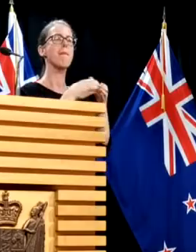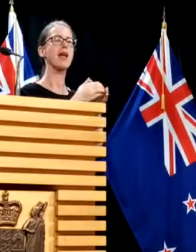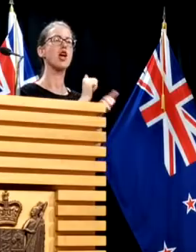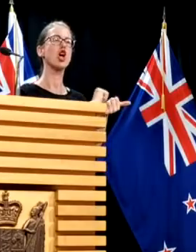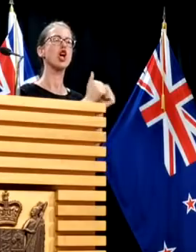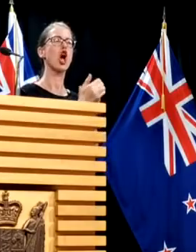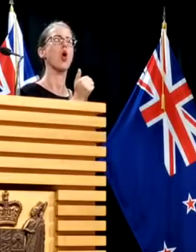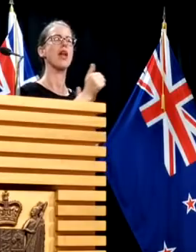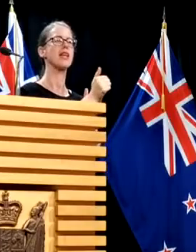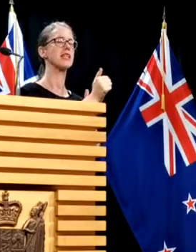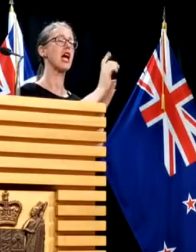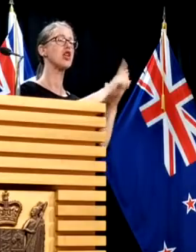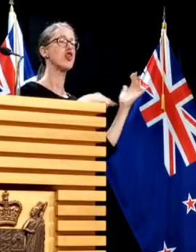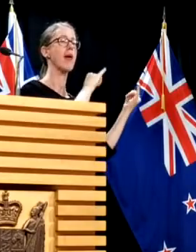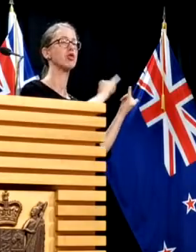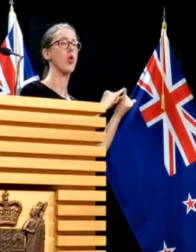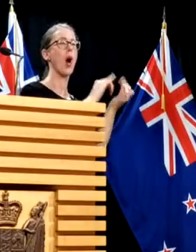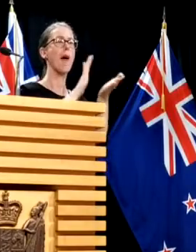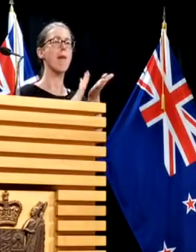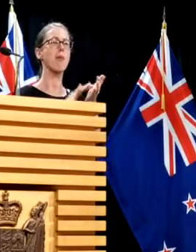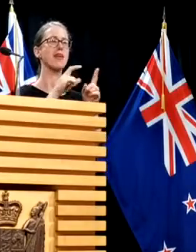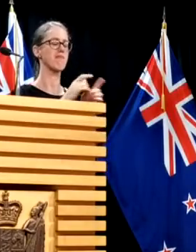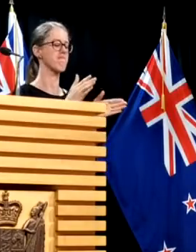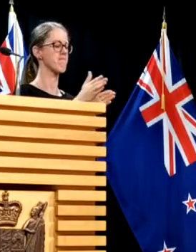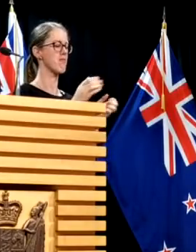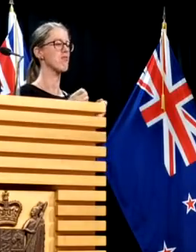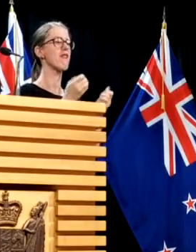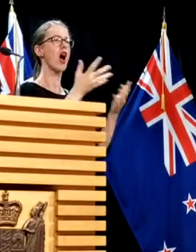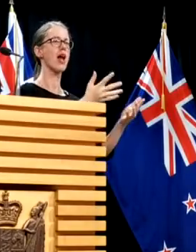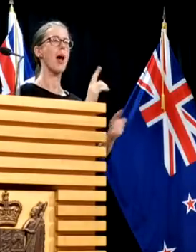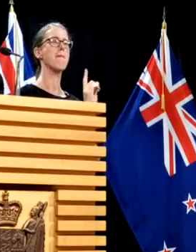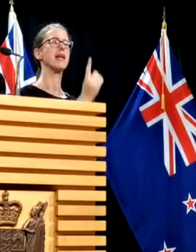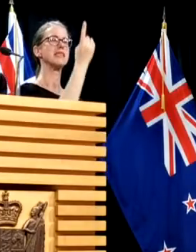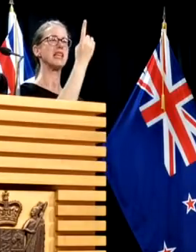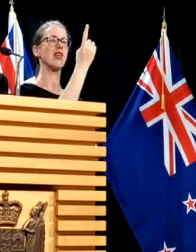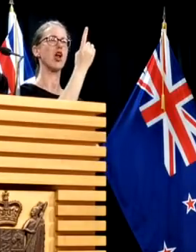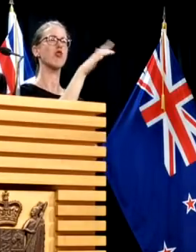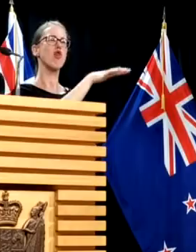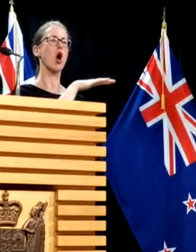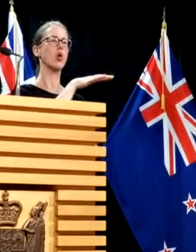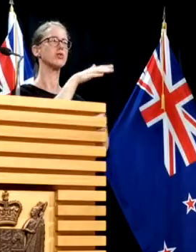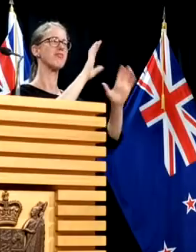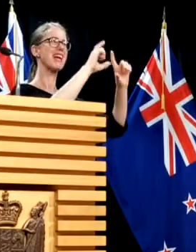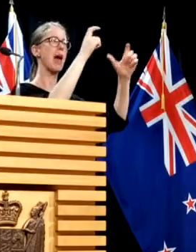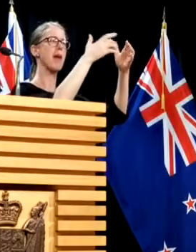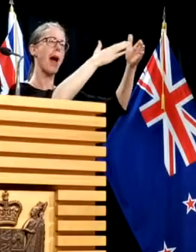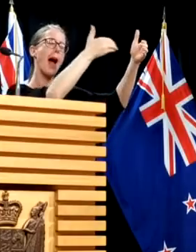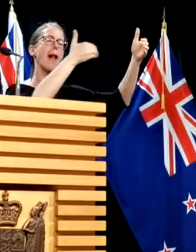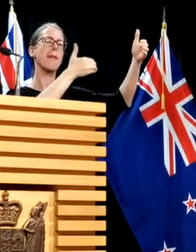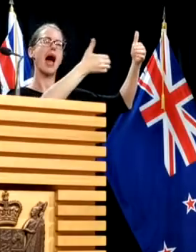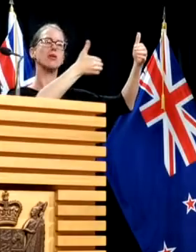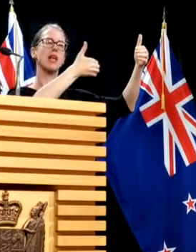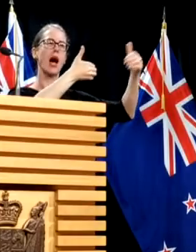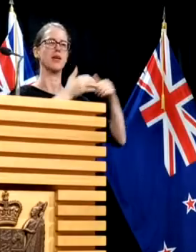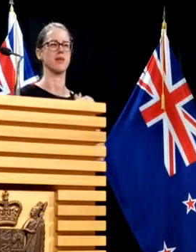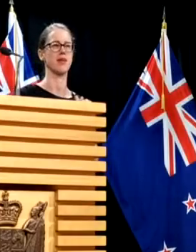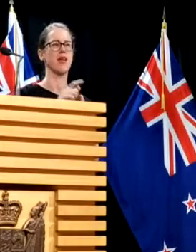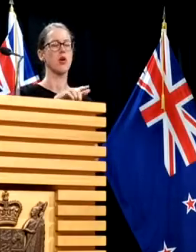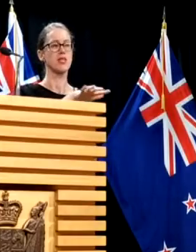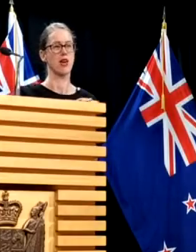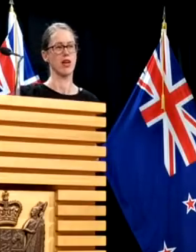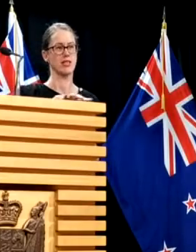Davidson have been offered ministerial positions outside of the Cabinet in the policy areas we've agreed to work with the Greens